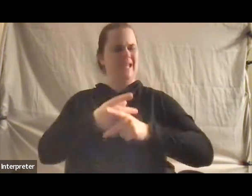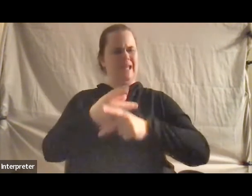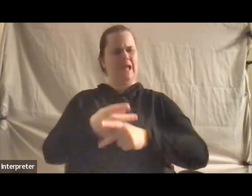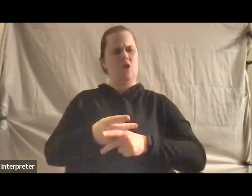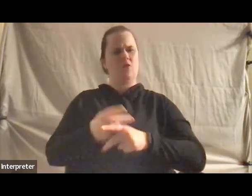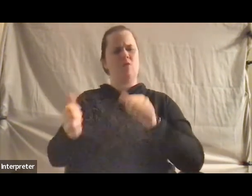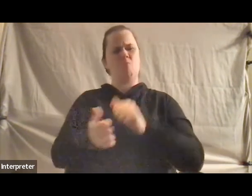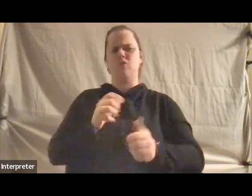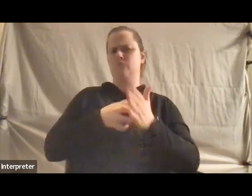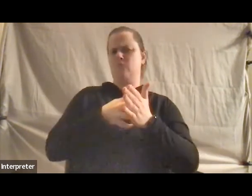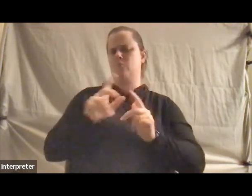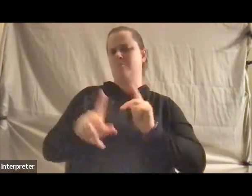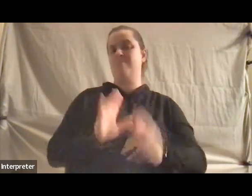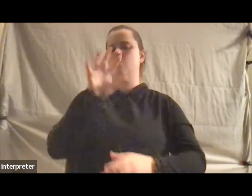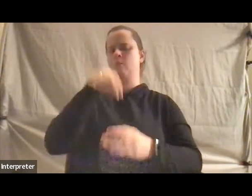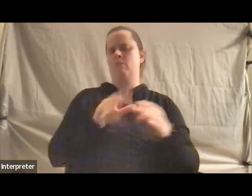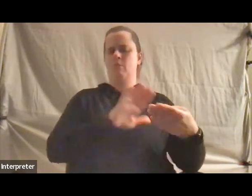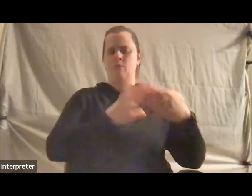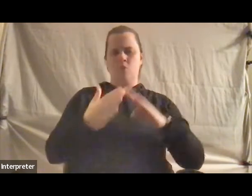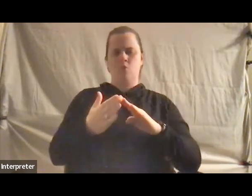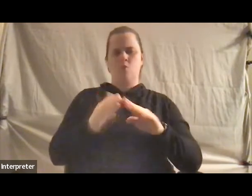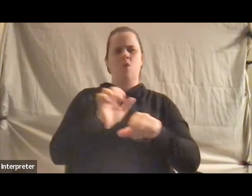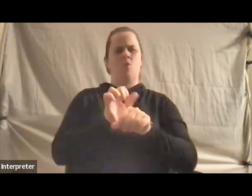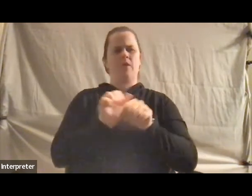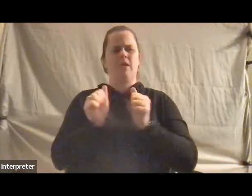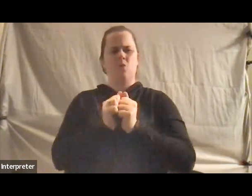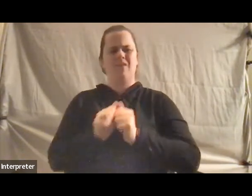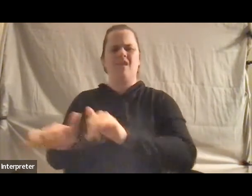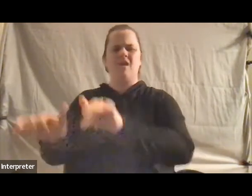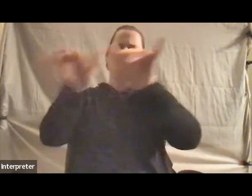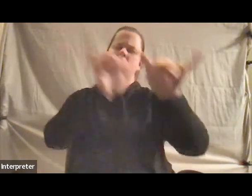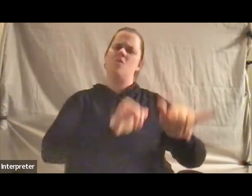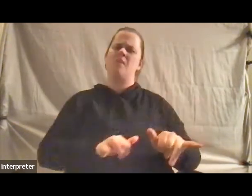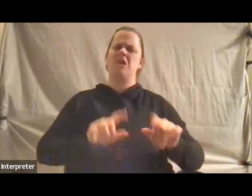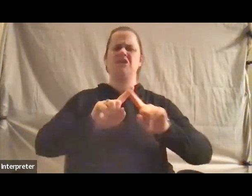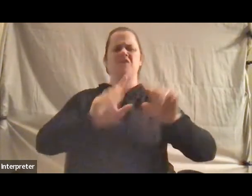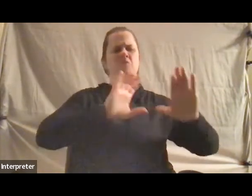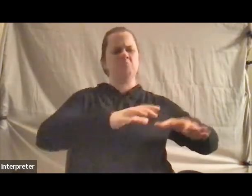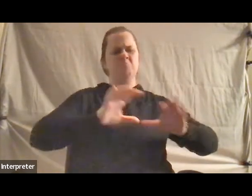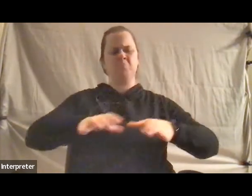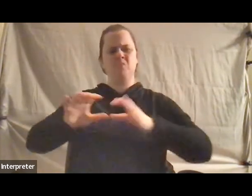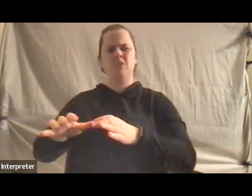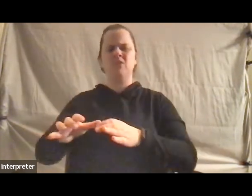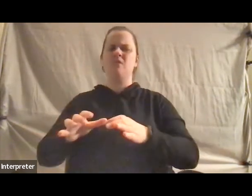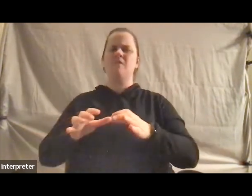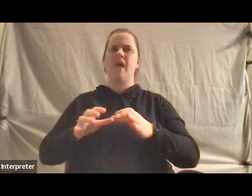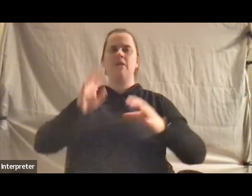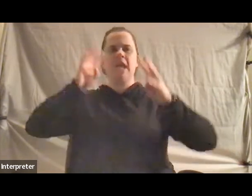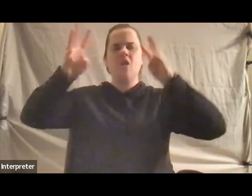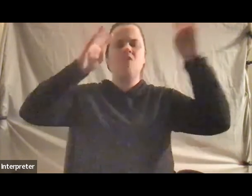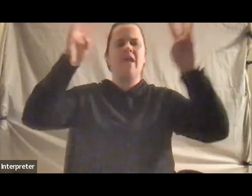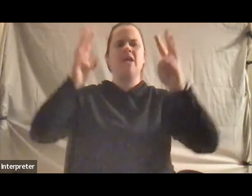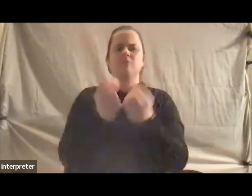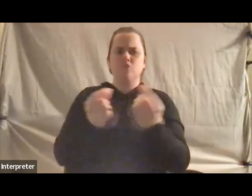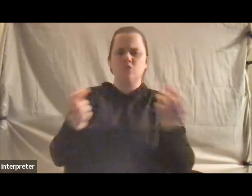community. We are working with everyone in all sectors to find innovative solutions that meet the unique needs